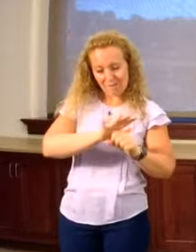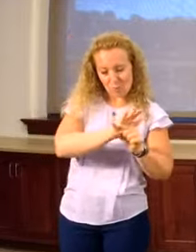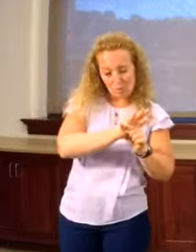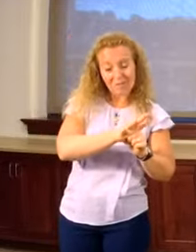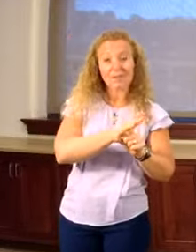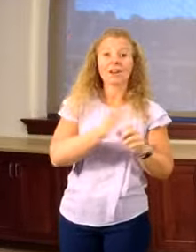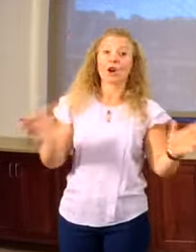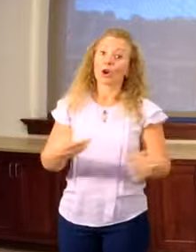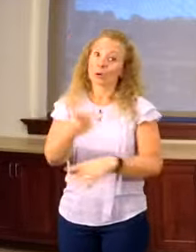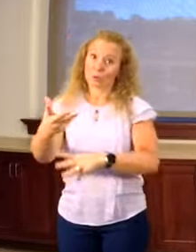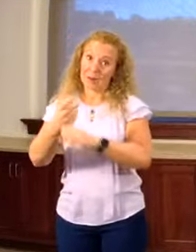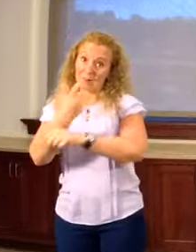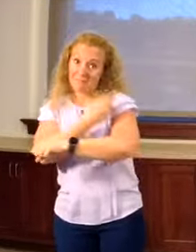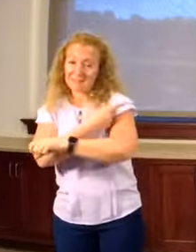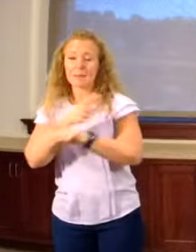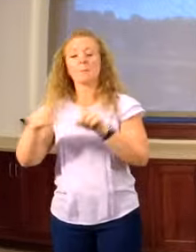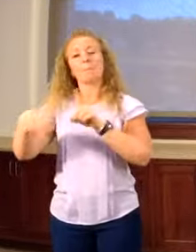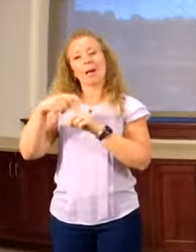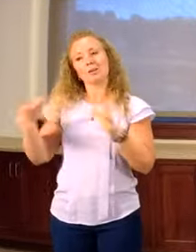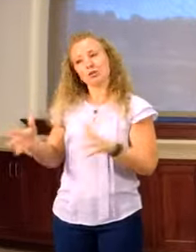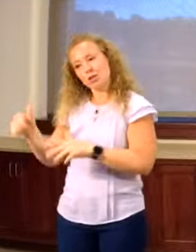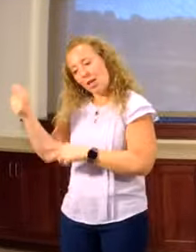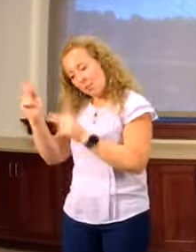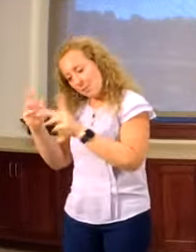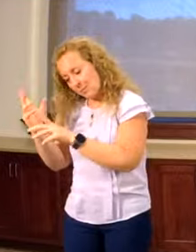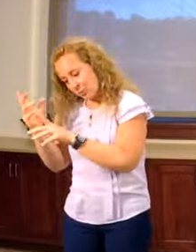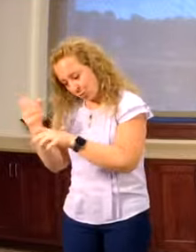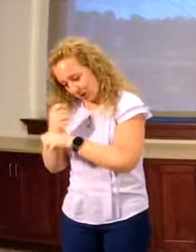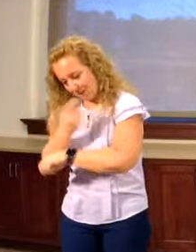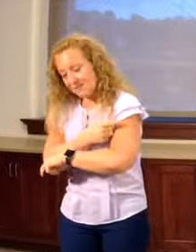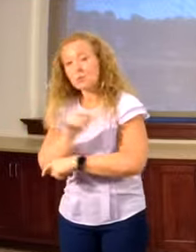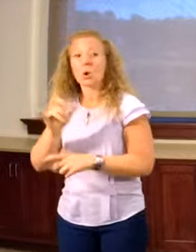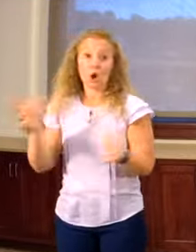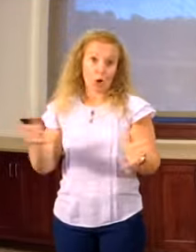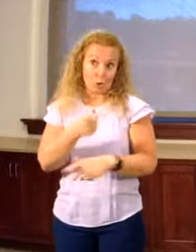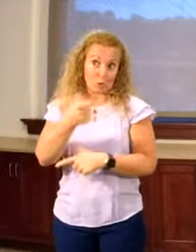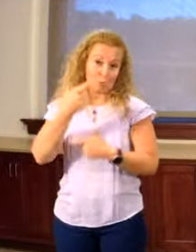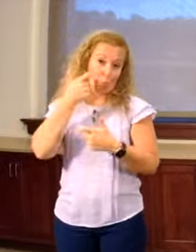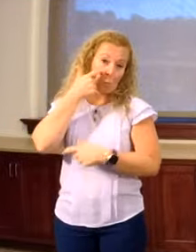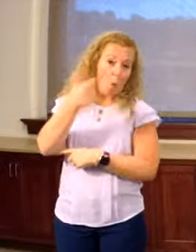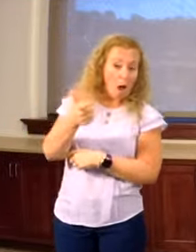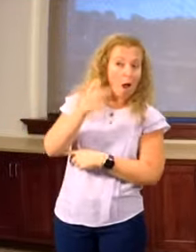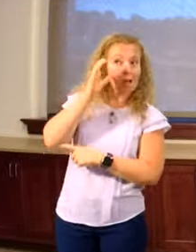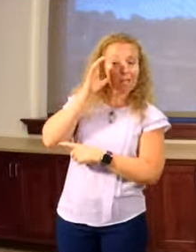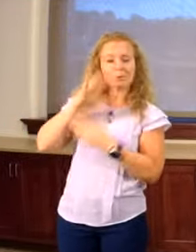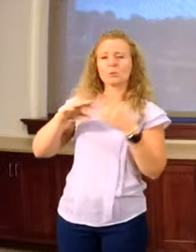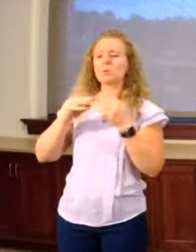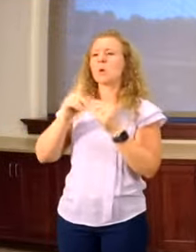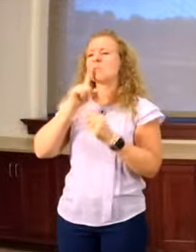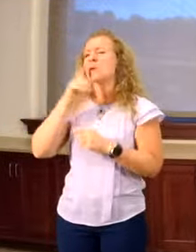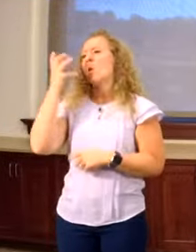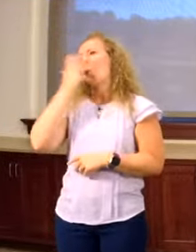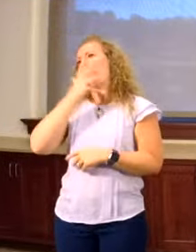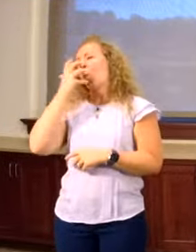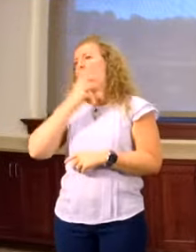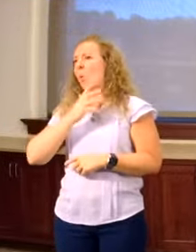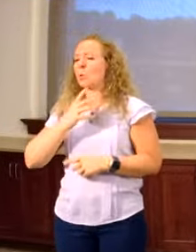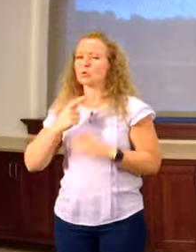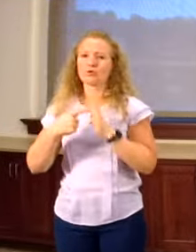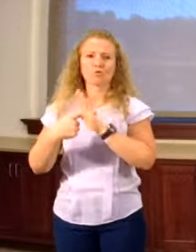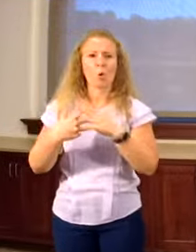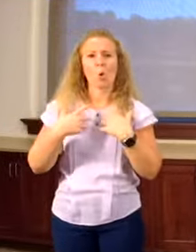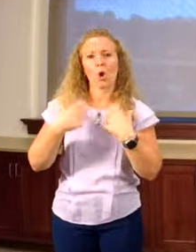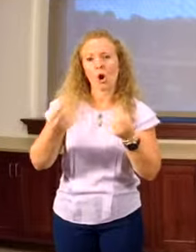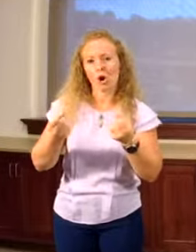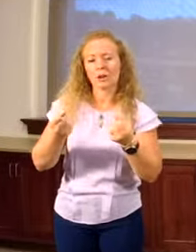encourage others to do the same. And I encourage everyone to watch and listen to these amazing stories of courage and resilience